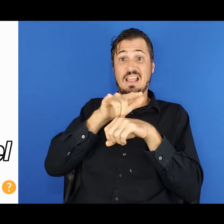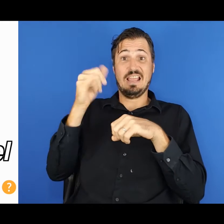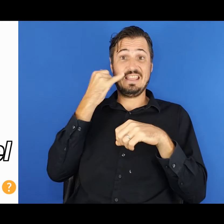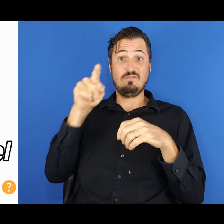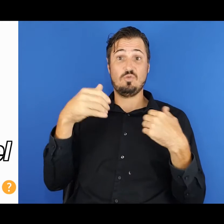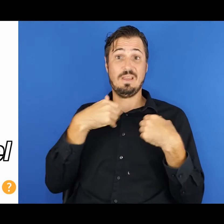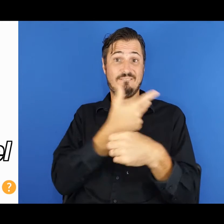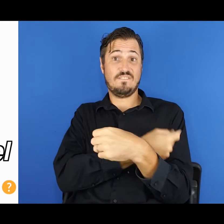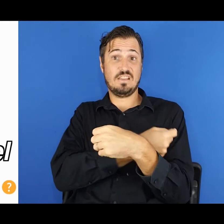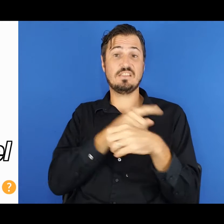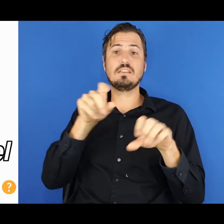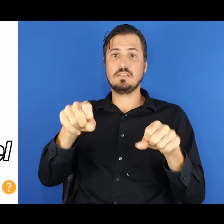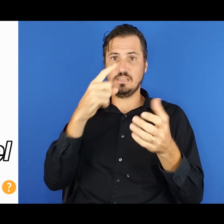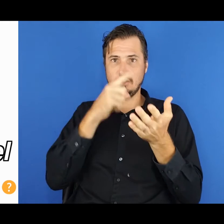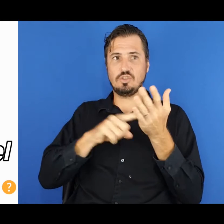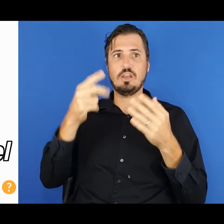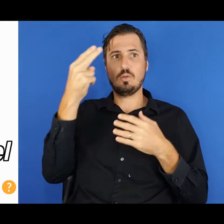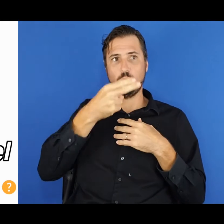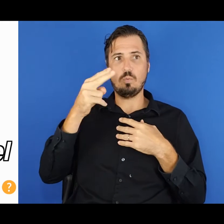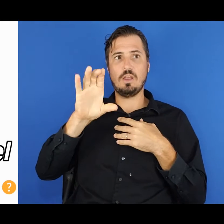program, visit